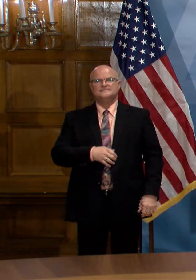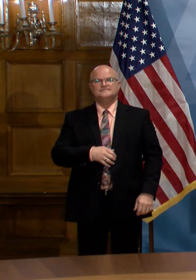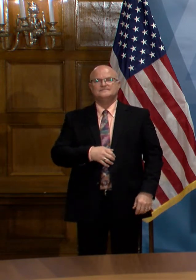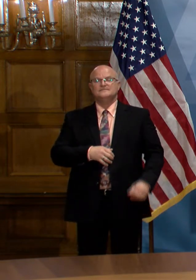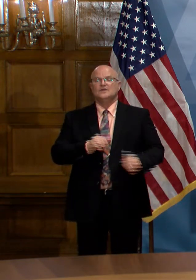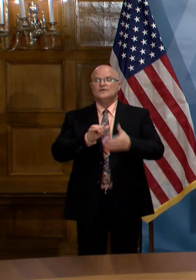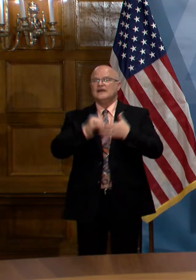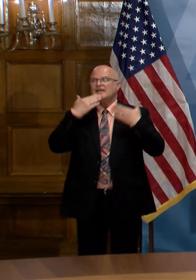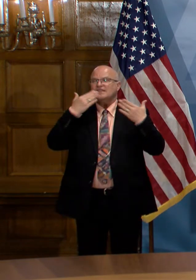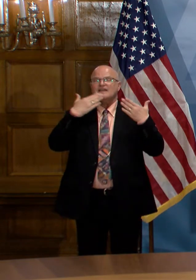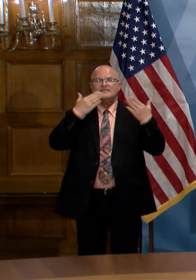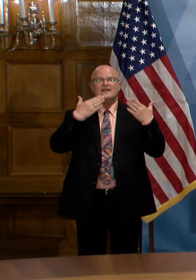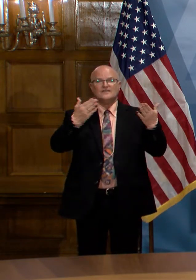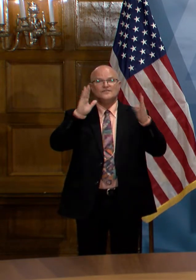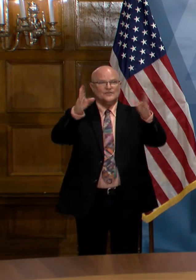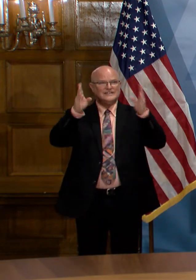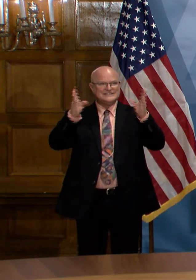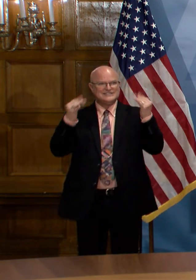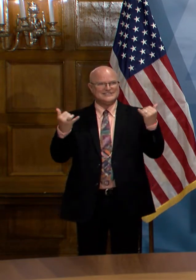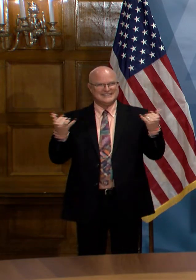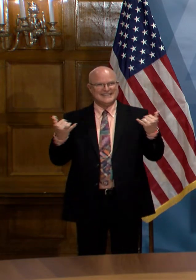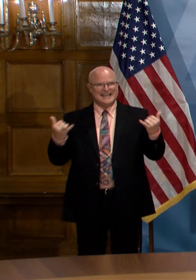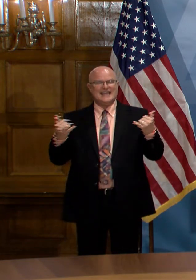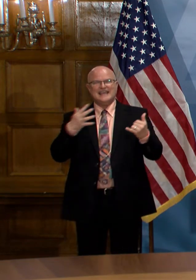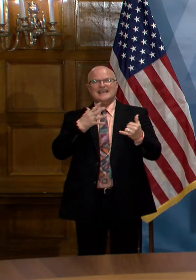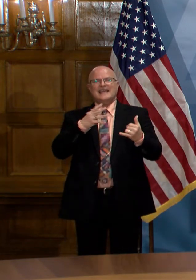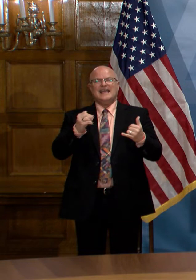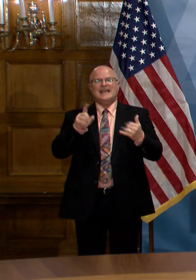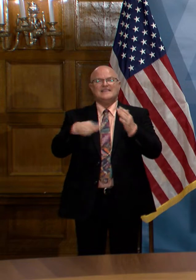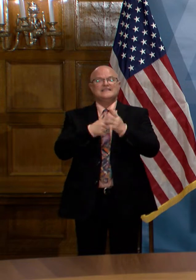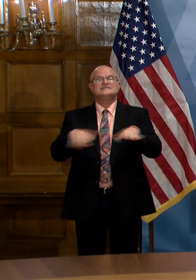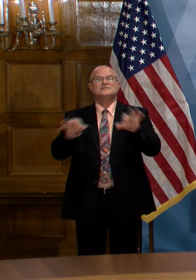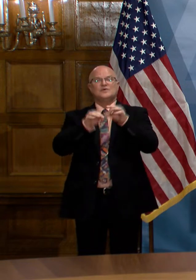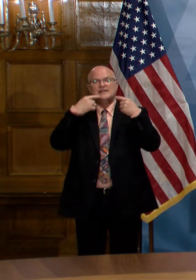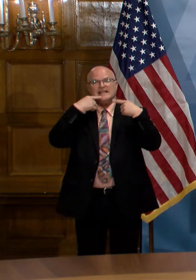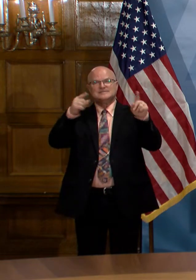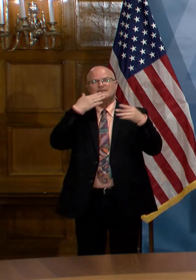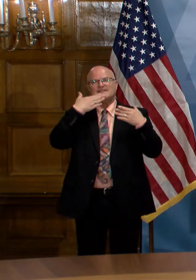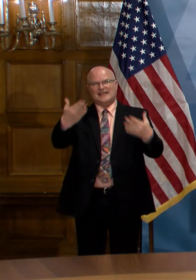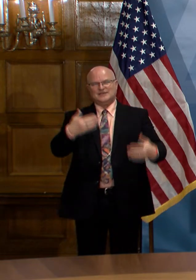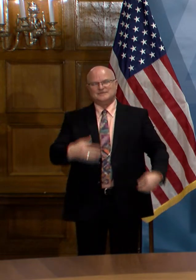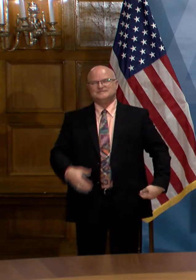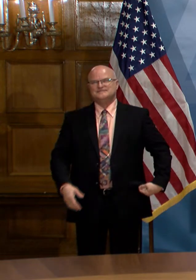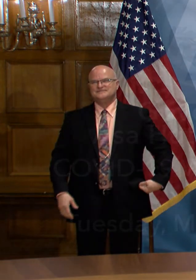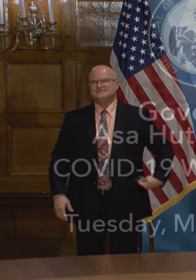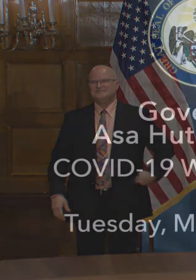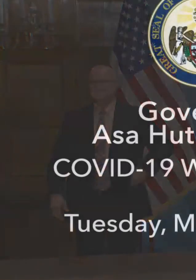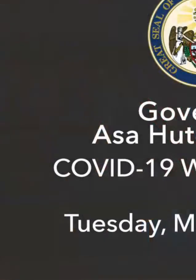With that, thank you for your attention today and for this important announcement. Thank you.